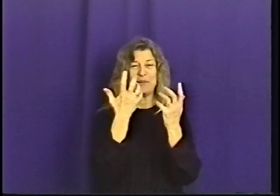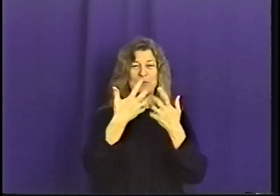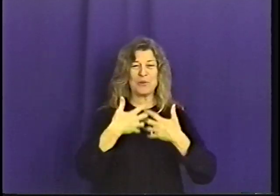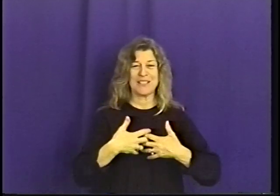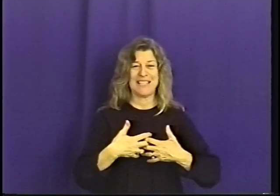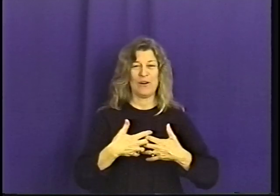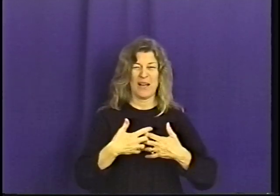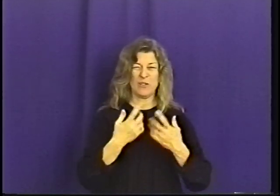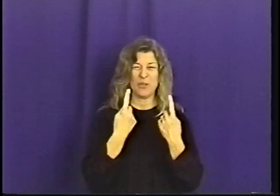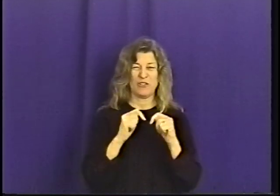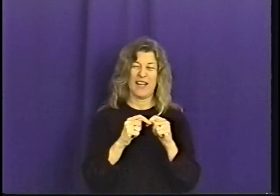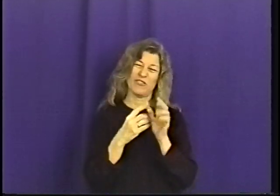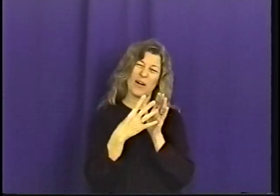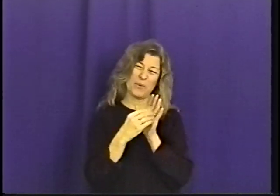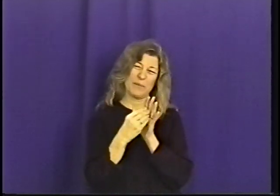it works out as we try it. Try with me.